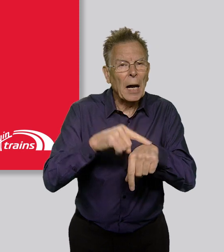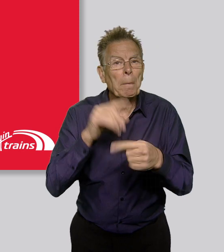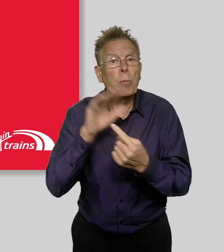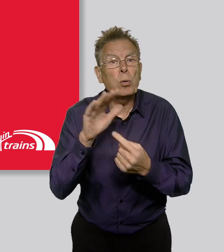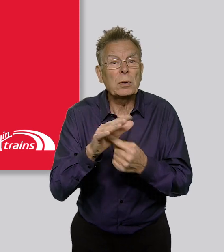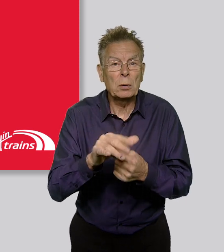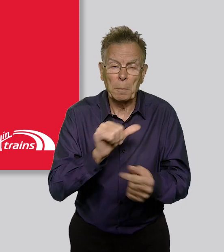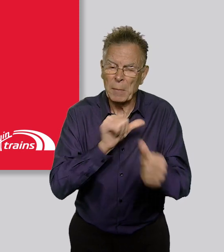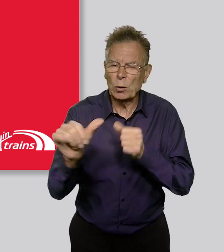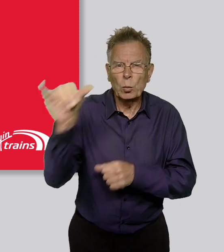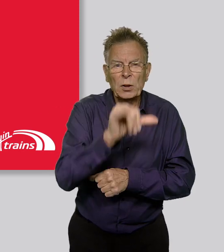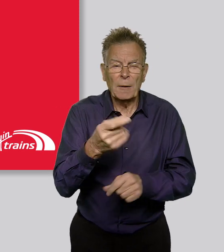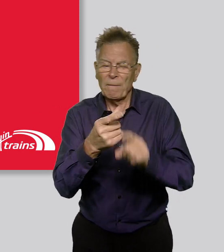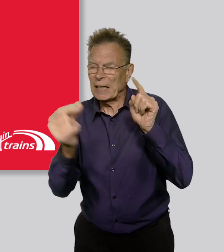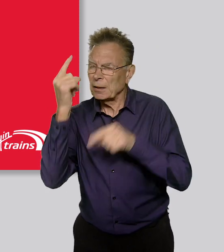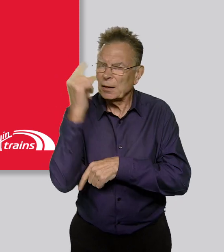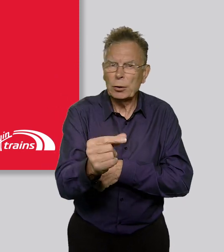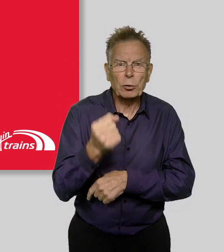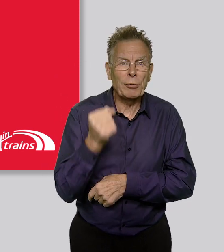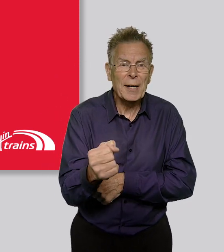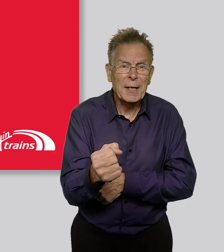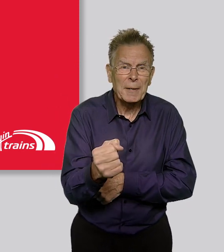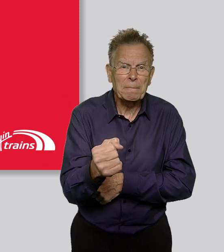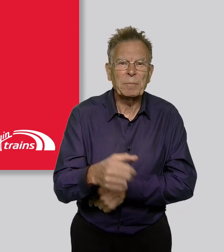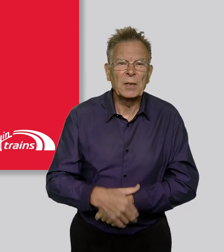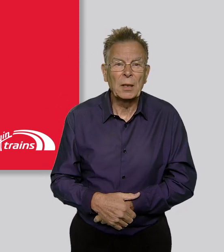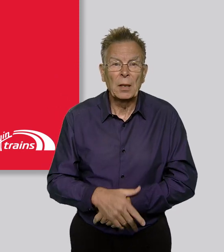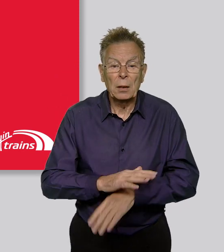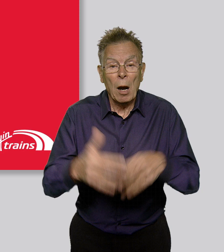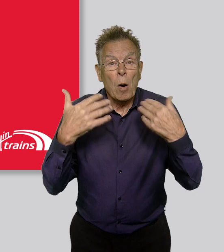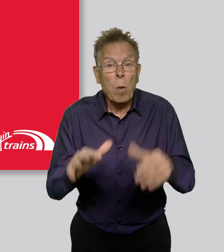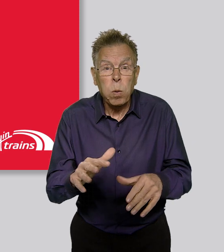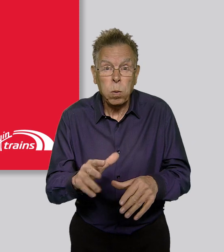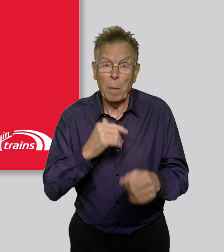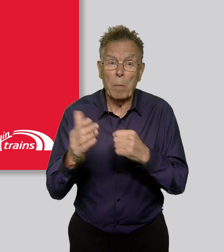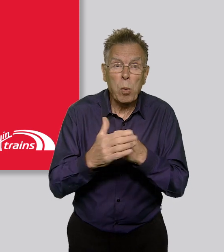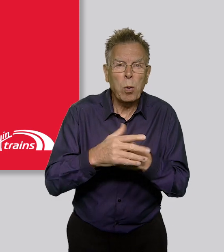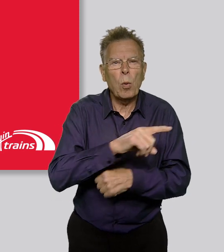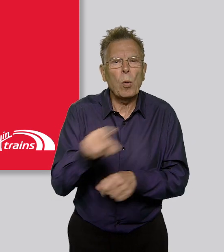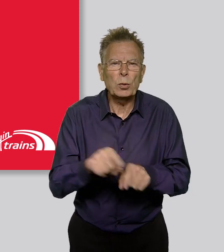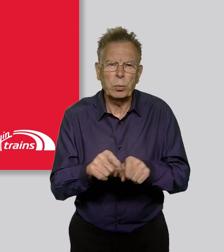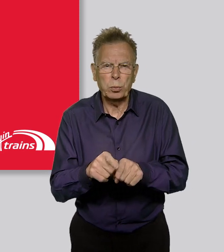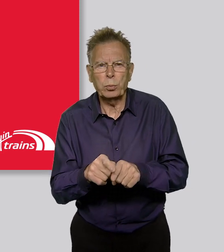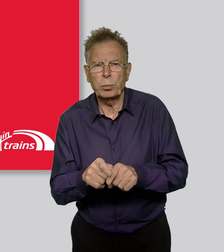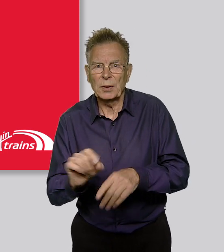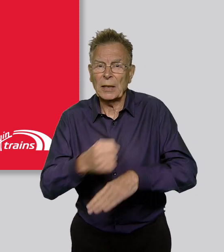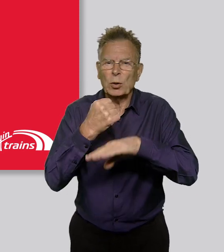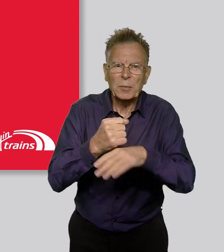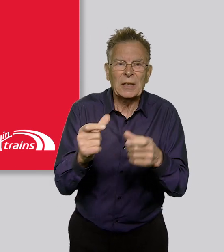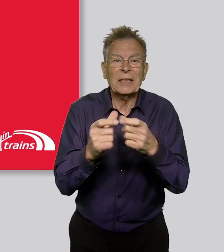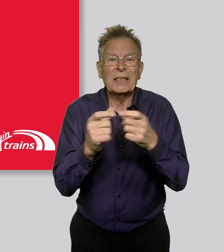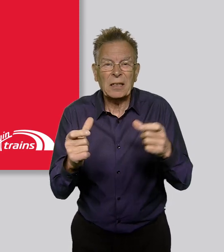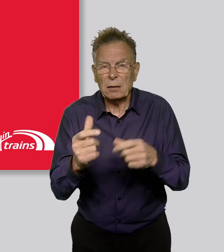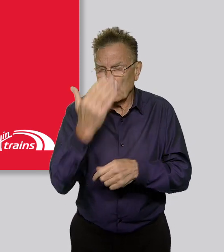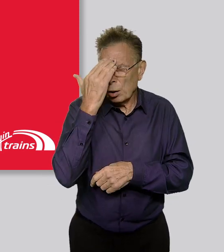Or you can select to see the fastest journey combinations if time is more important to you. But that's not all. You